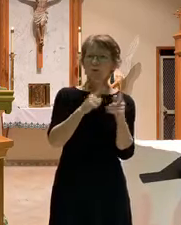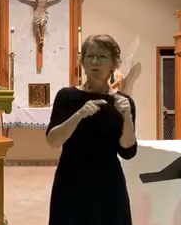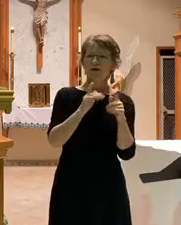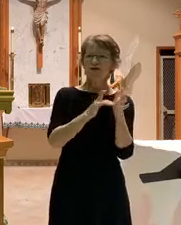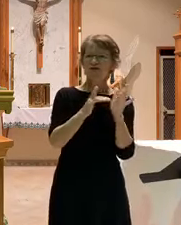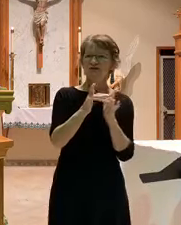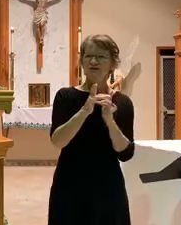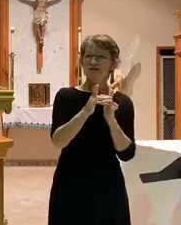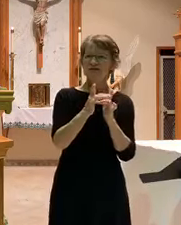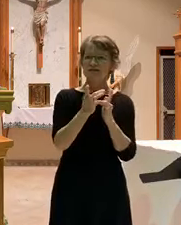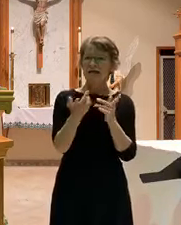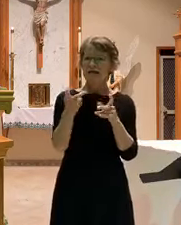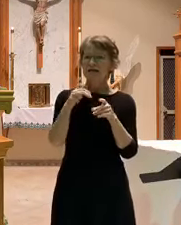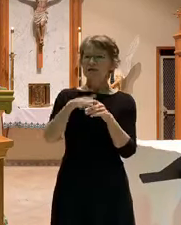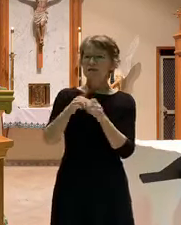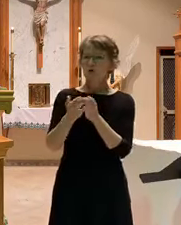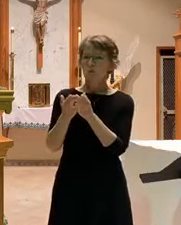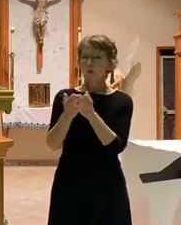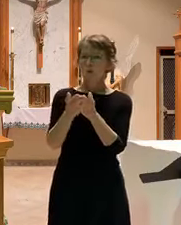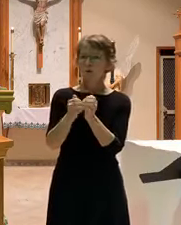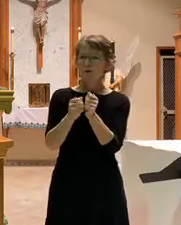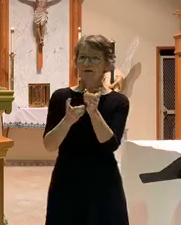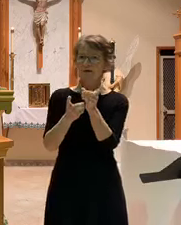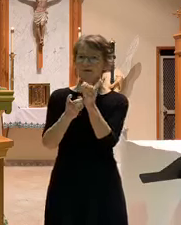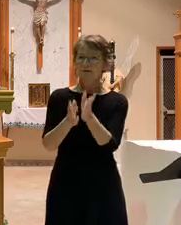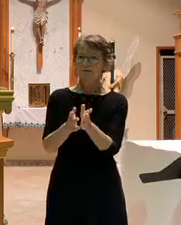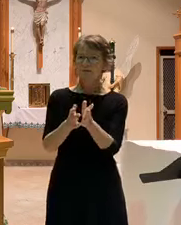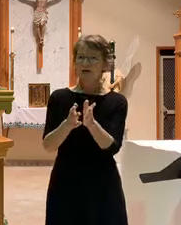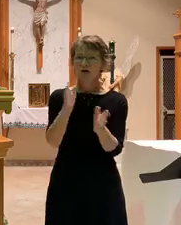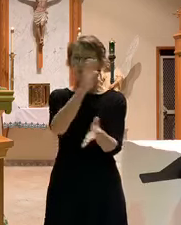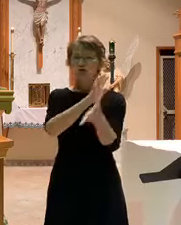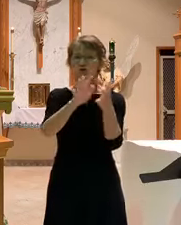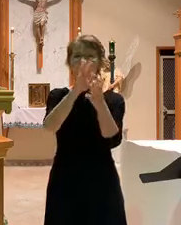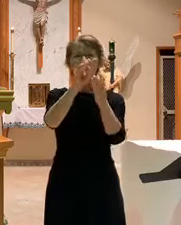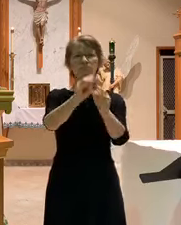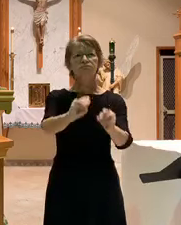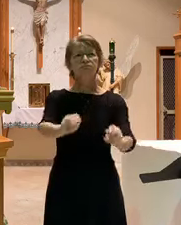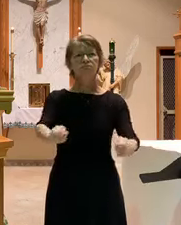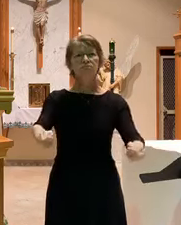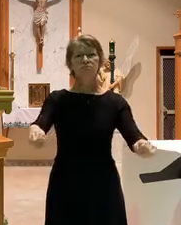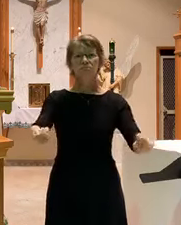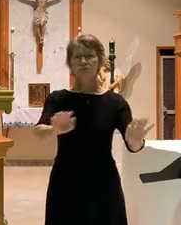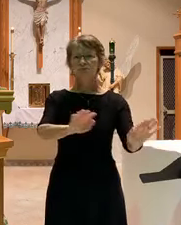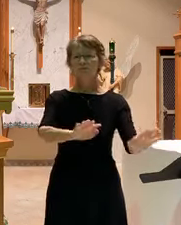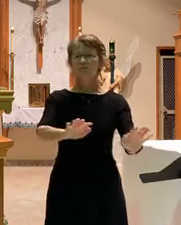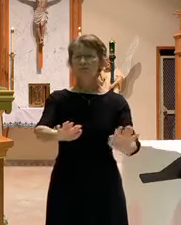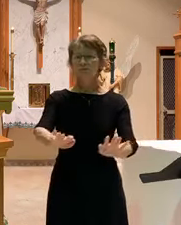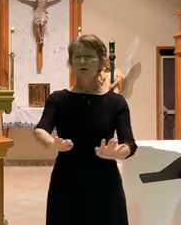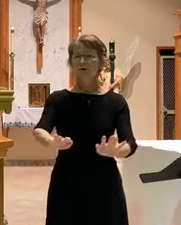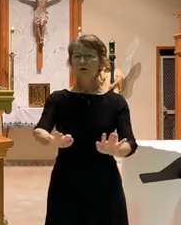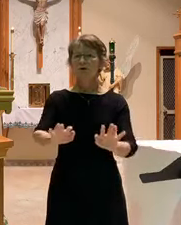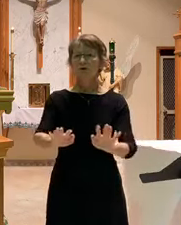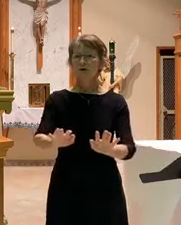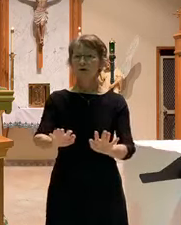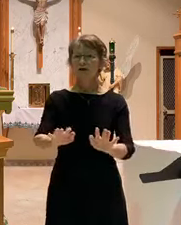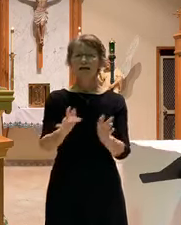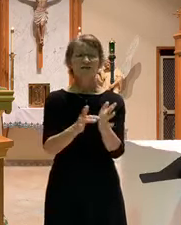calm. Christ wants to be our peace, our strength, and the solution to life's